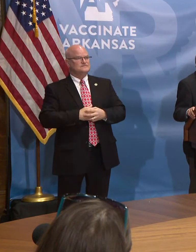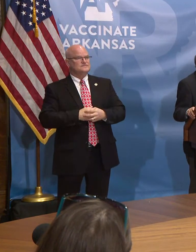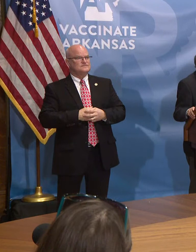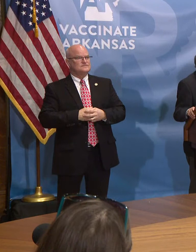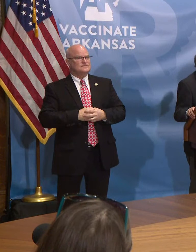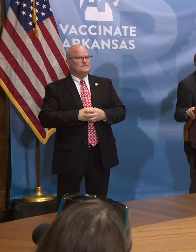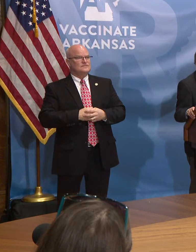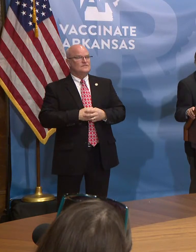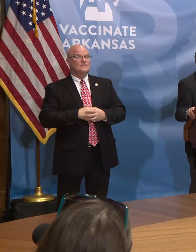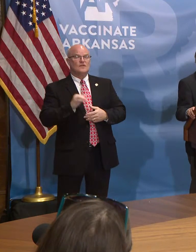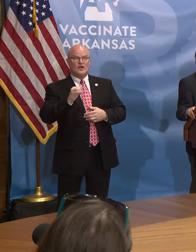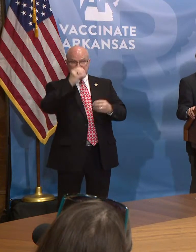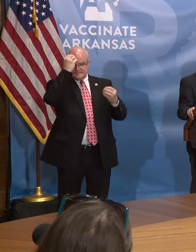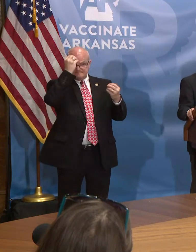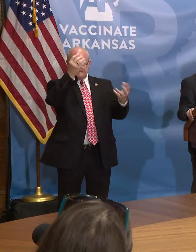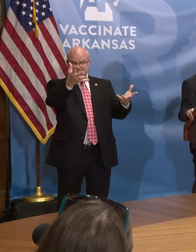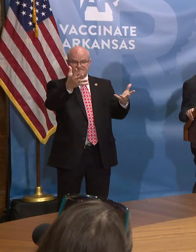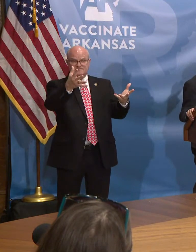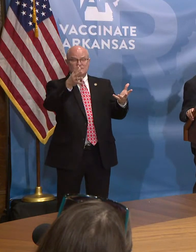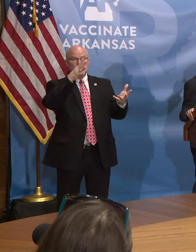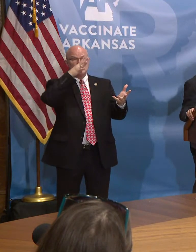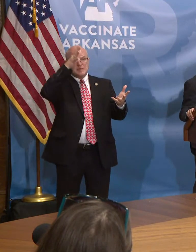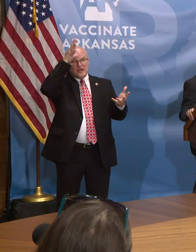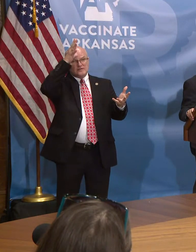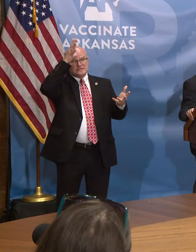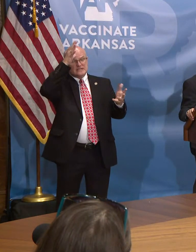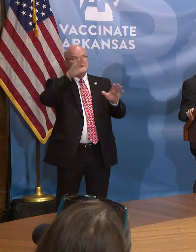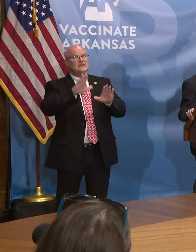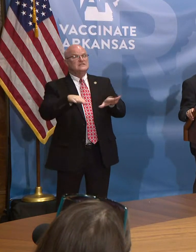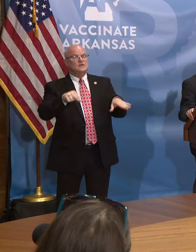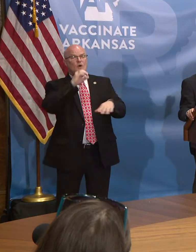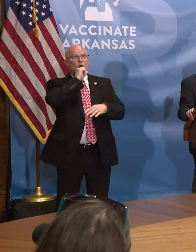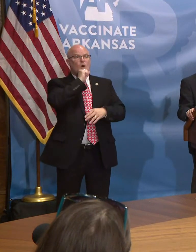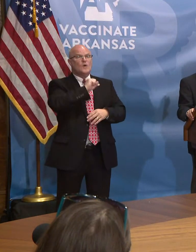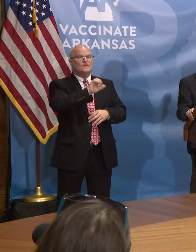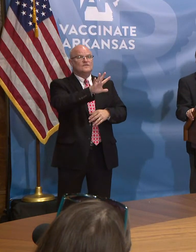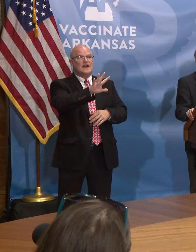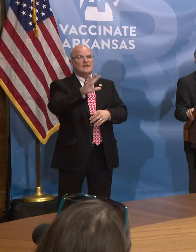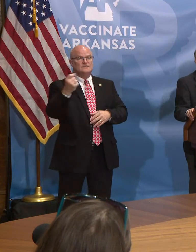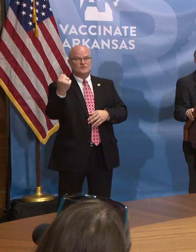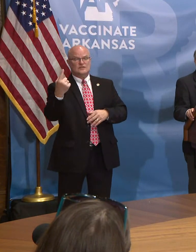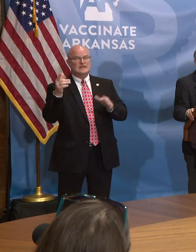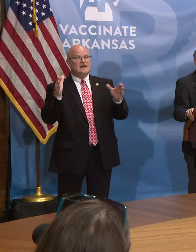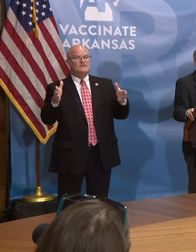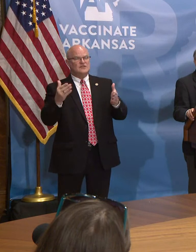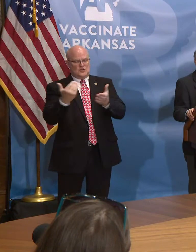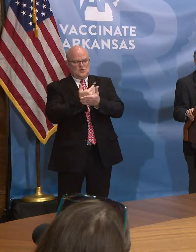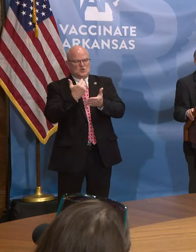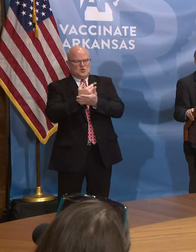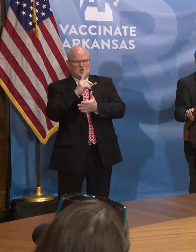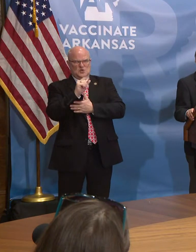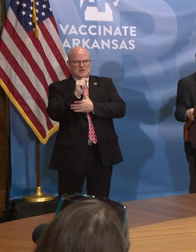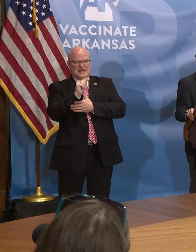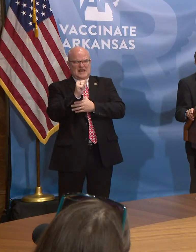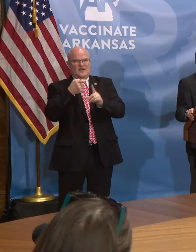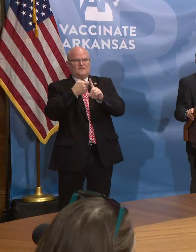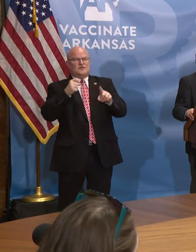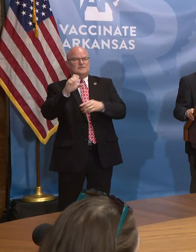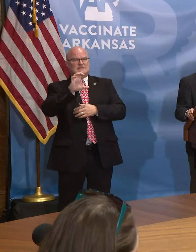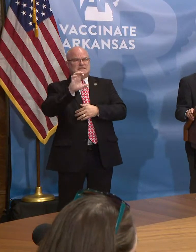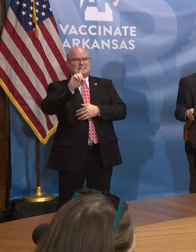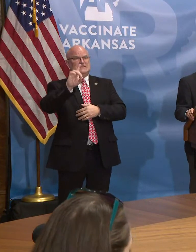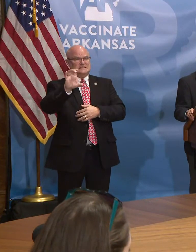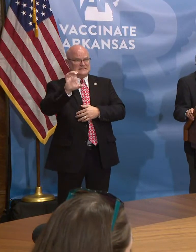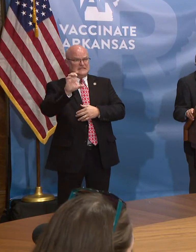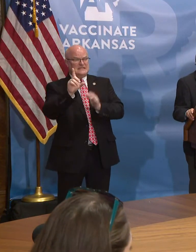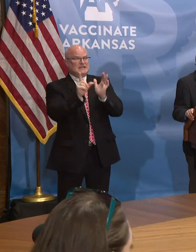I also want to point out to the parents that for children 5 to 11 years old, newest data from the CDC published in